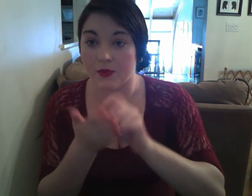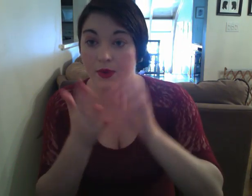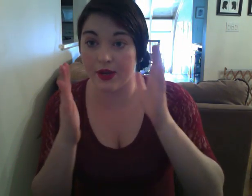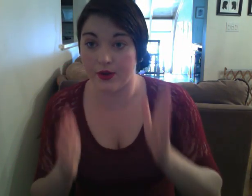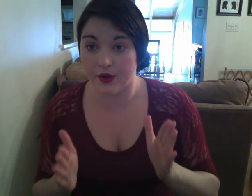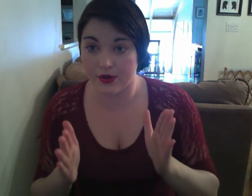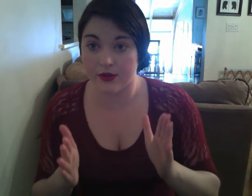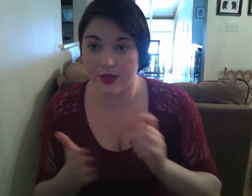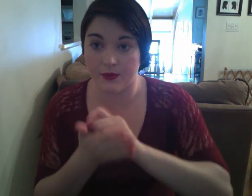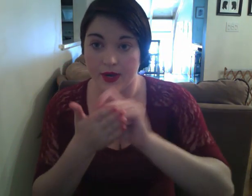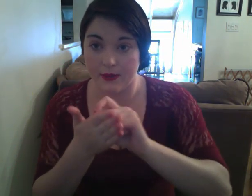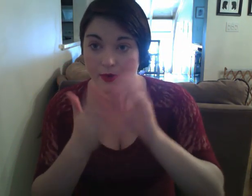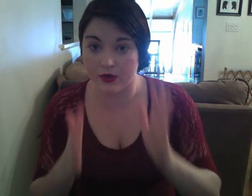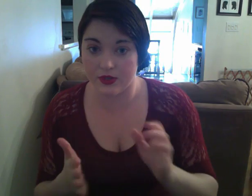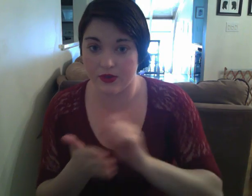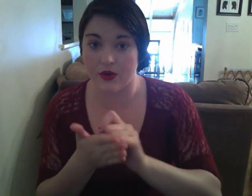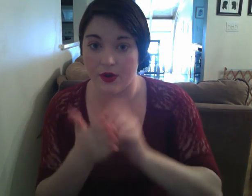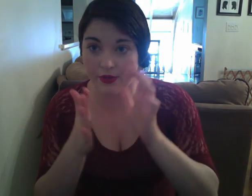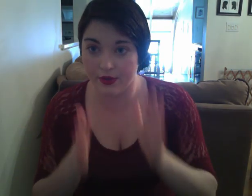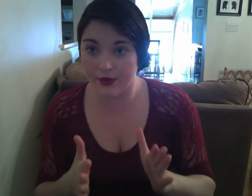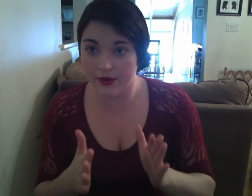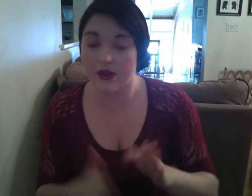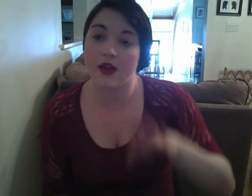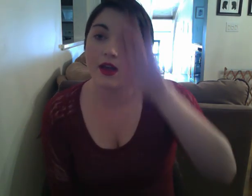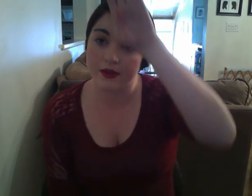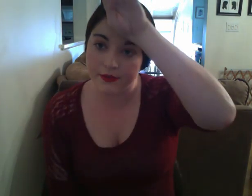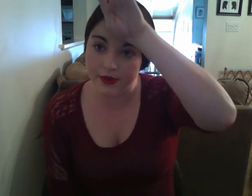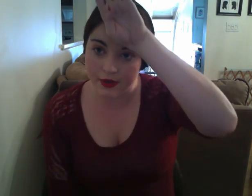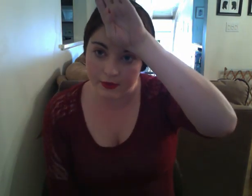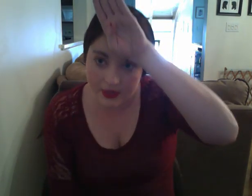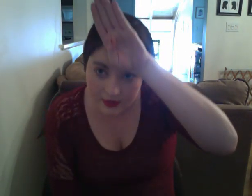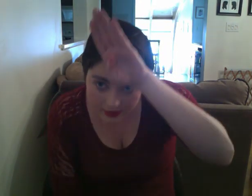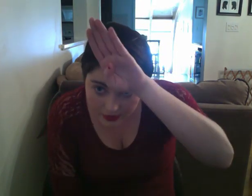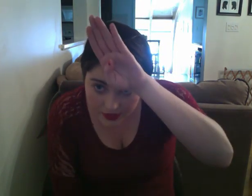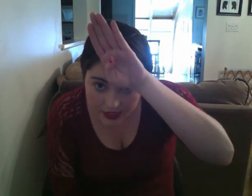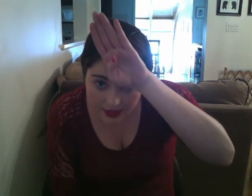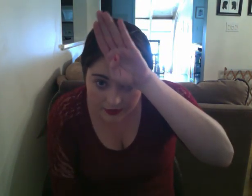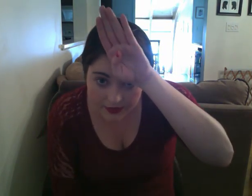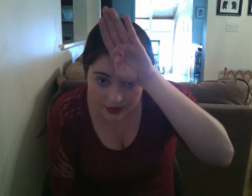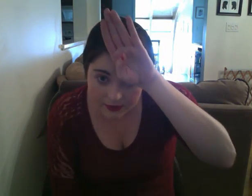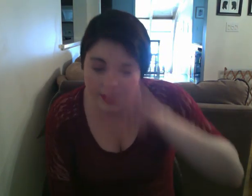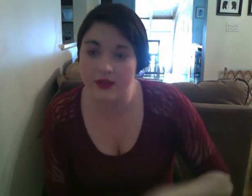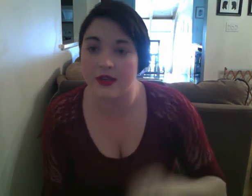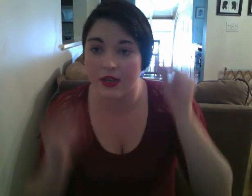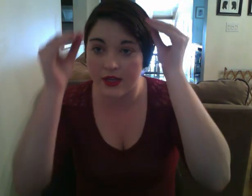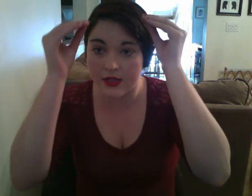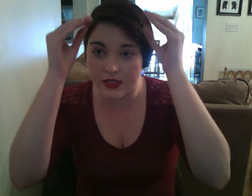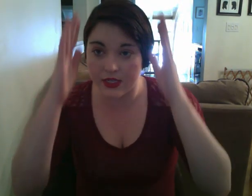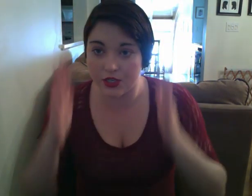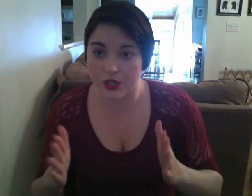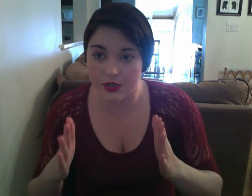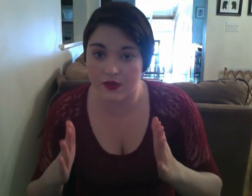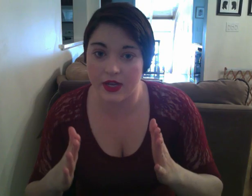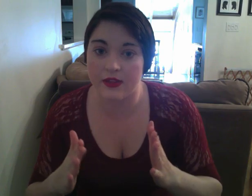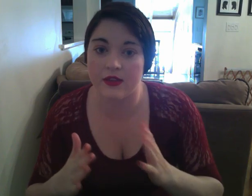writer, like right person or author, fireman, just like that, fireman, teacher, and then